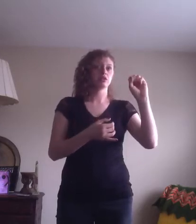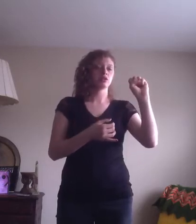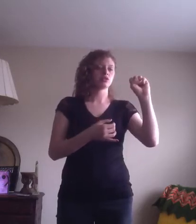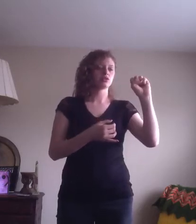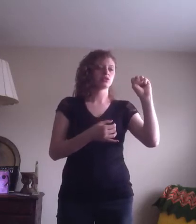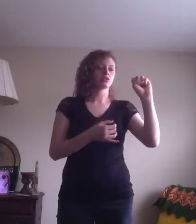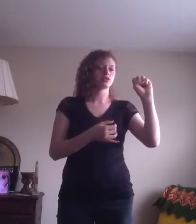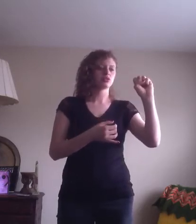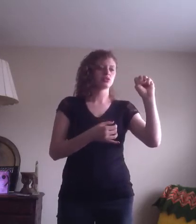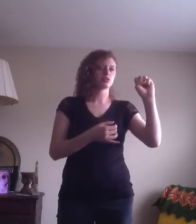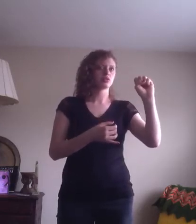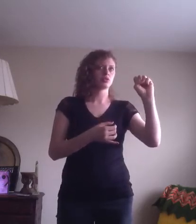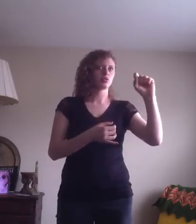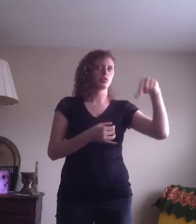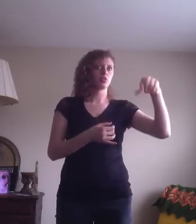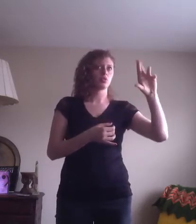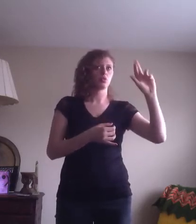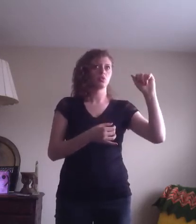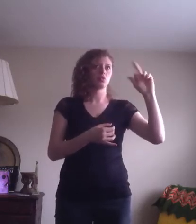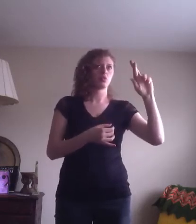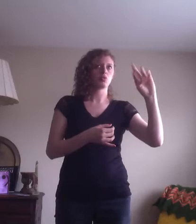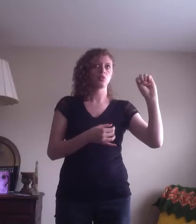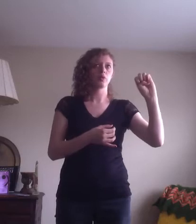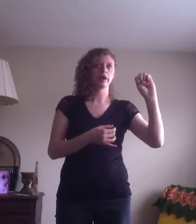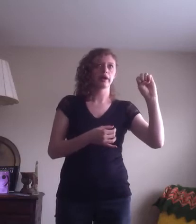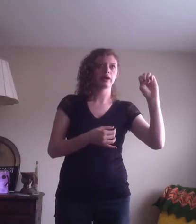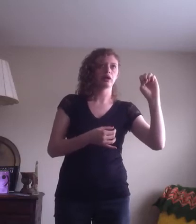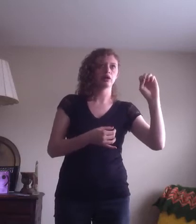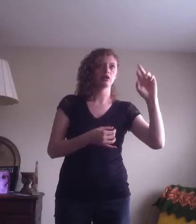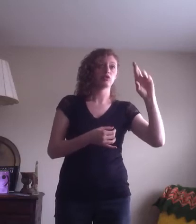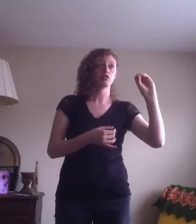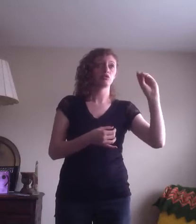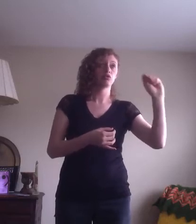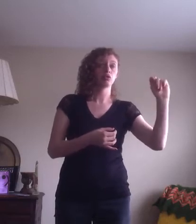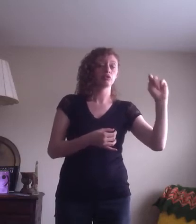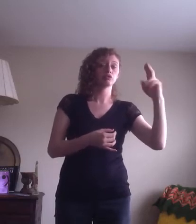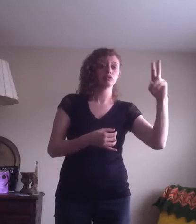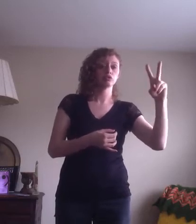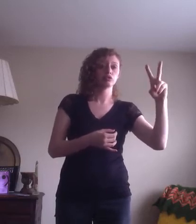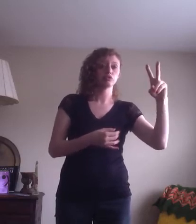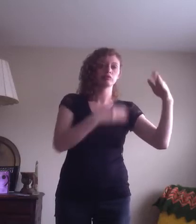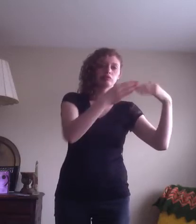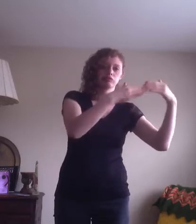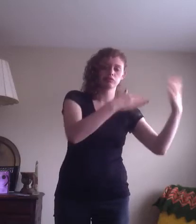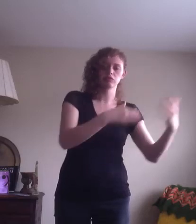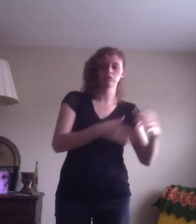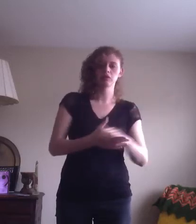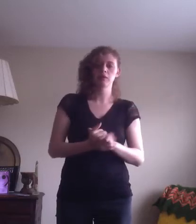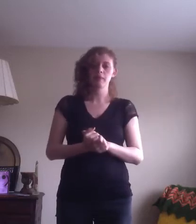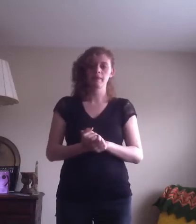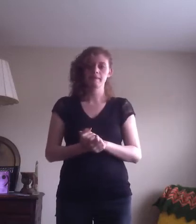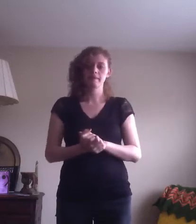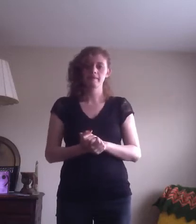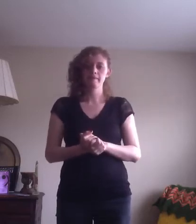we made this first number line. What would have happened if we chose 0 here and 1